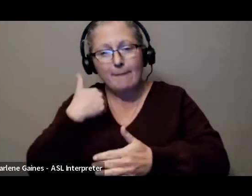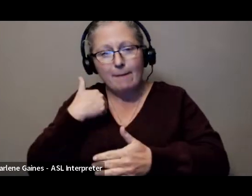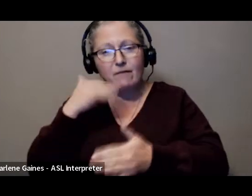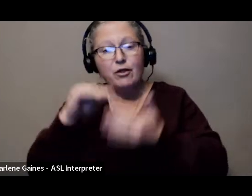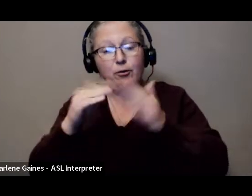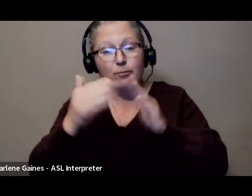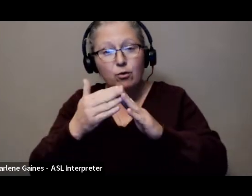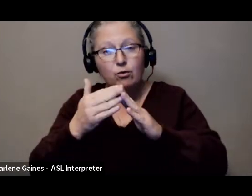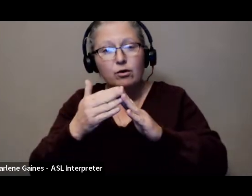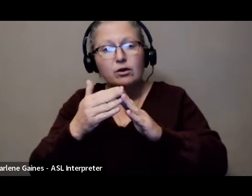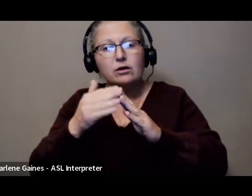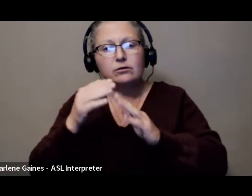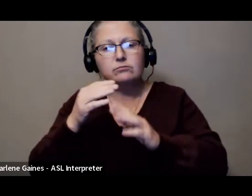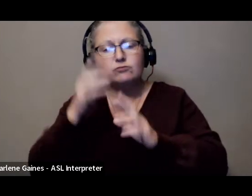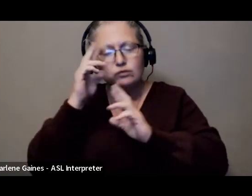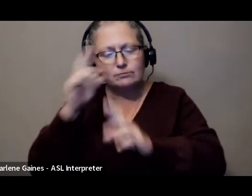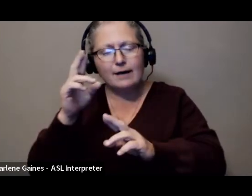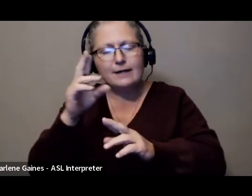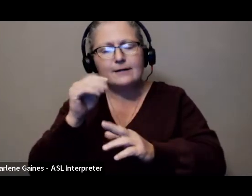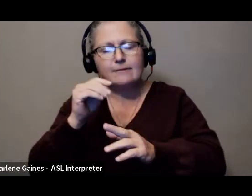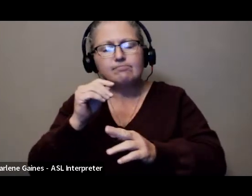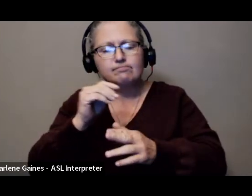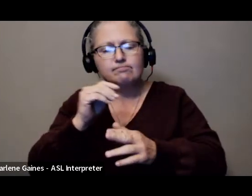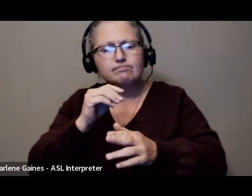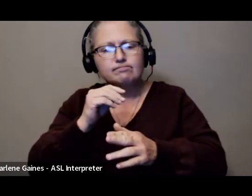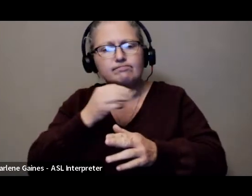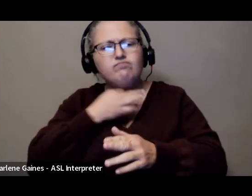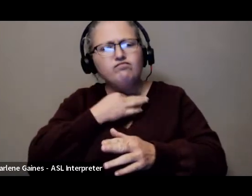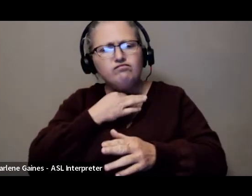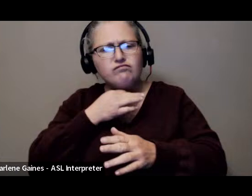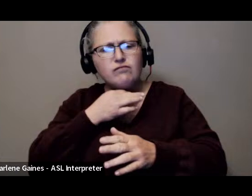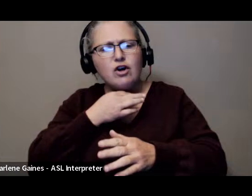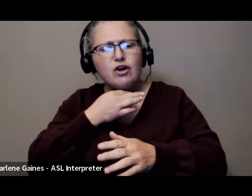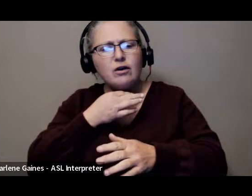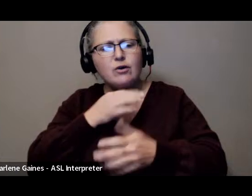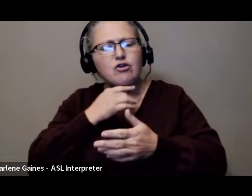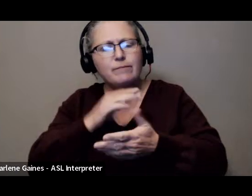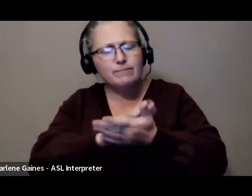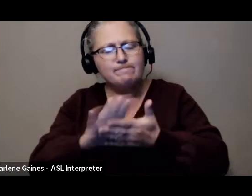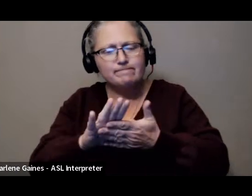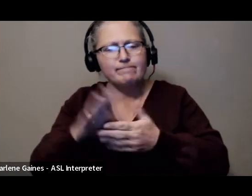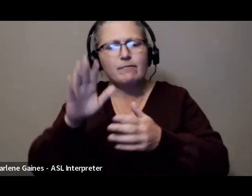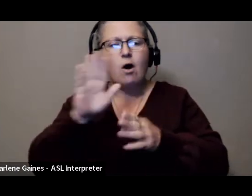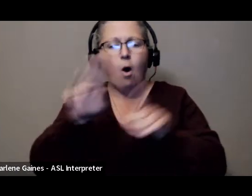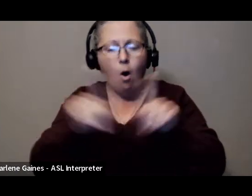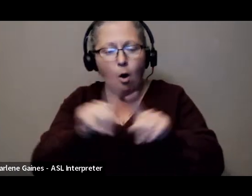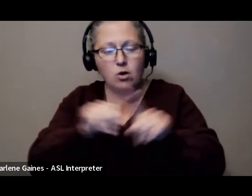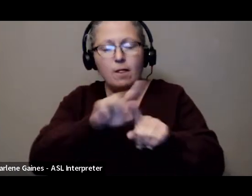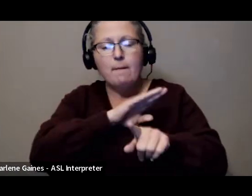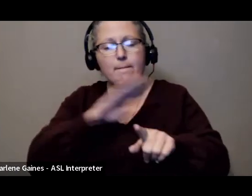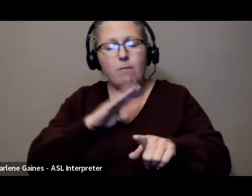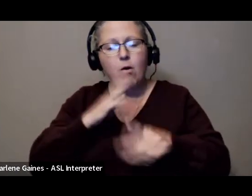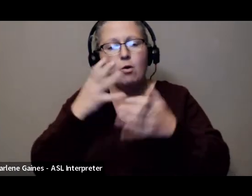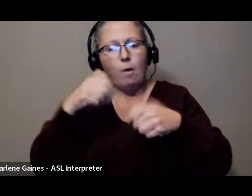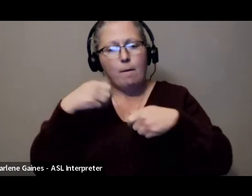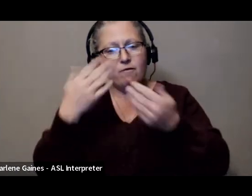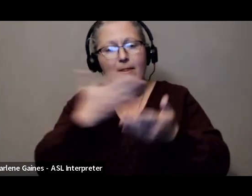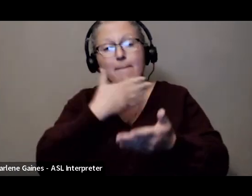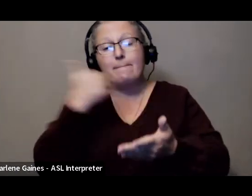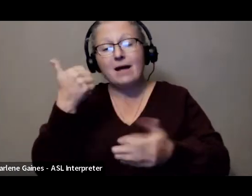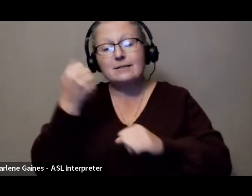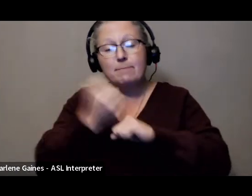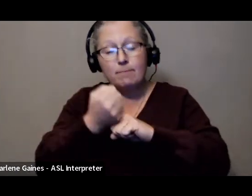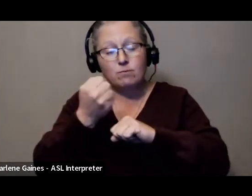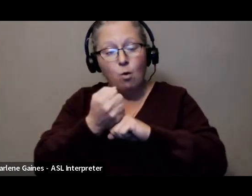the community with courtesy and respect. Also, the board is committed to providing the best possible support